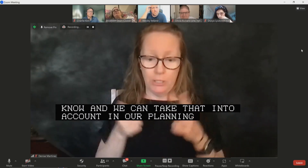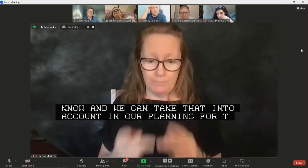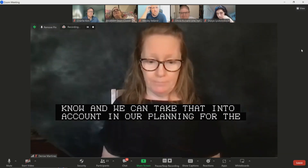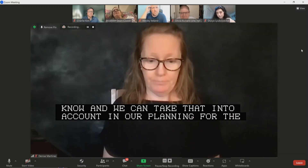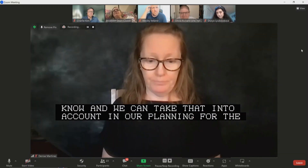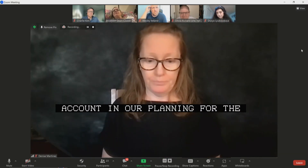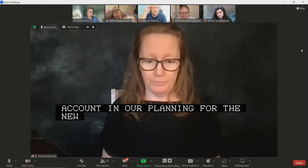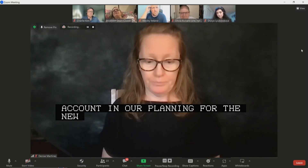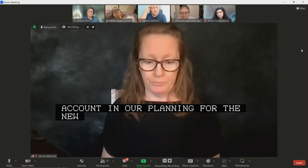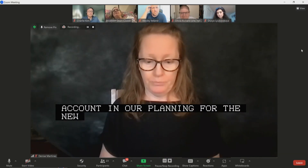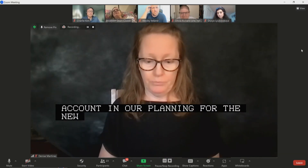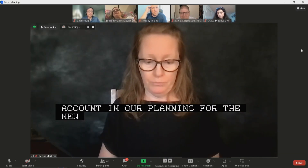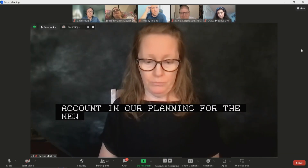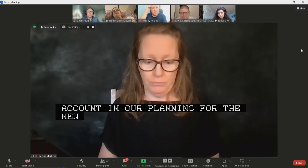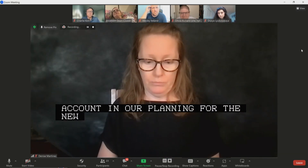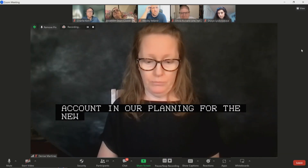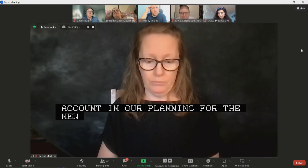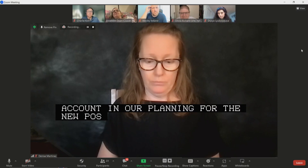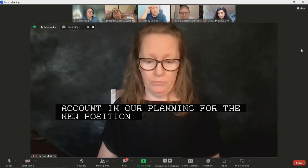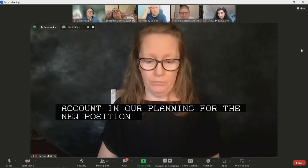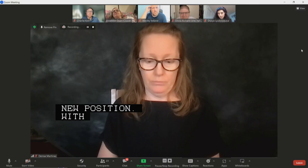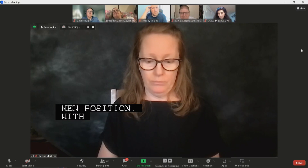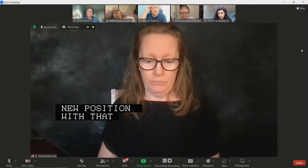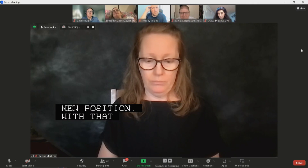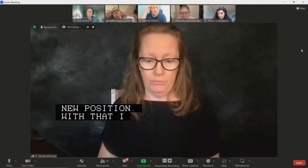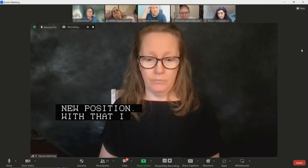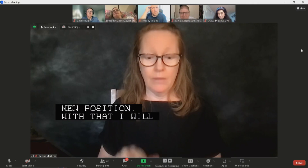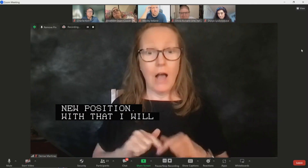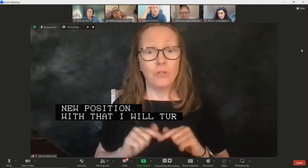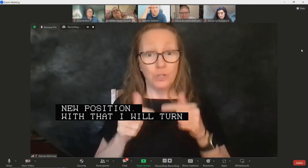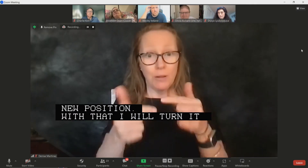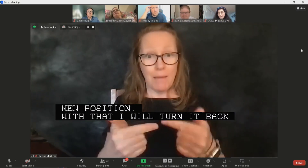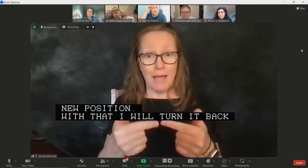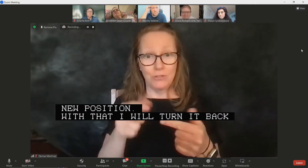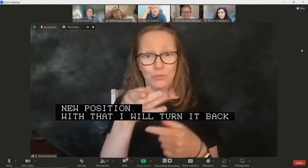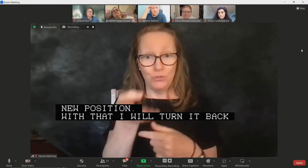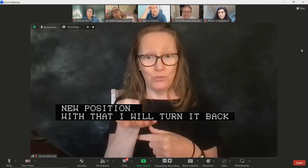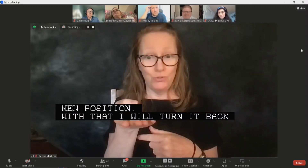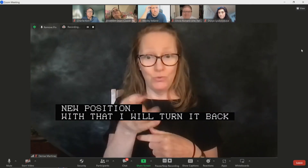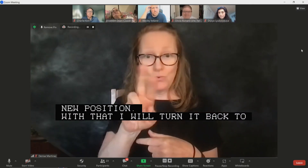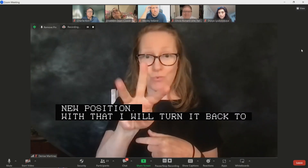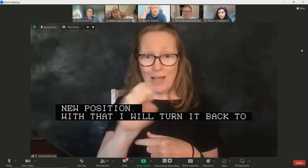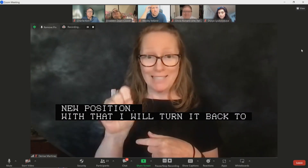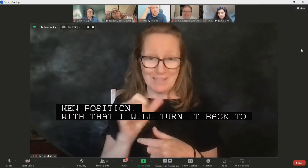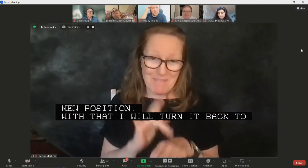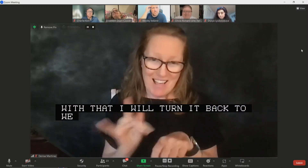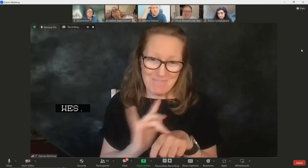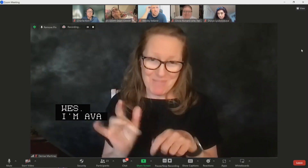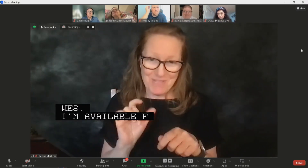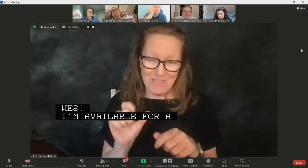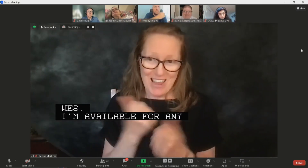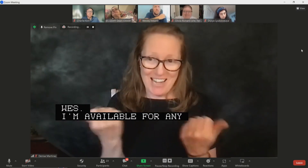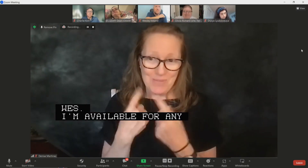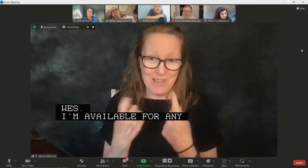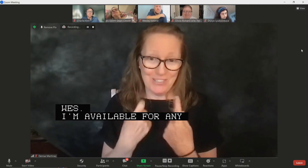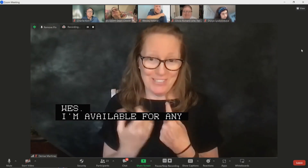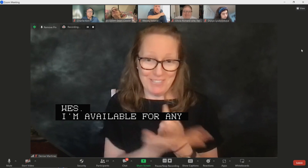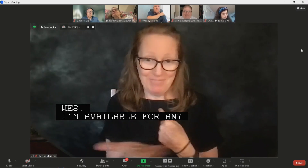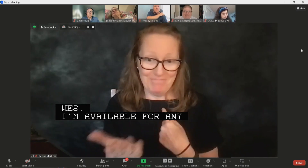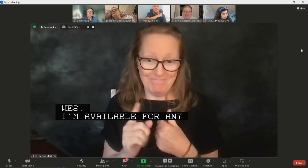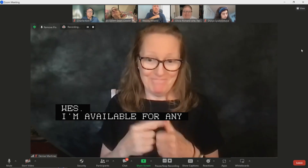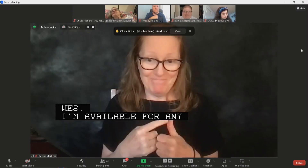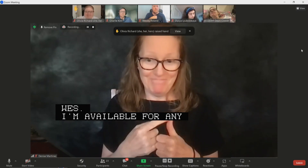with that, I will turn it back to Wes, but I am available for any questions. So thank you all.